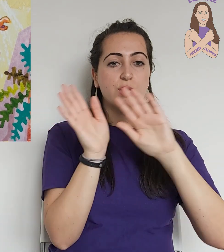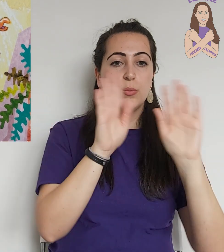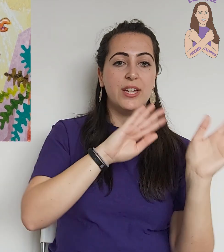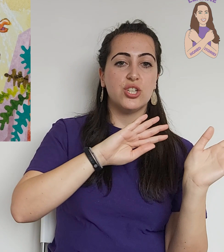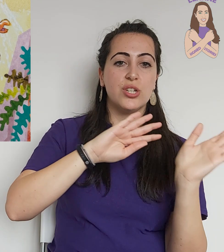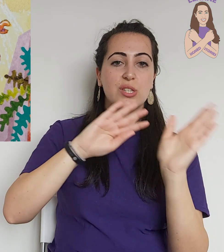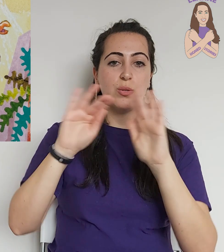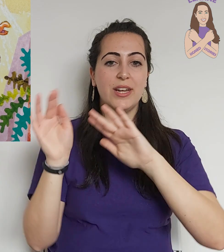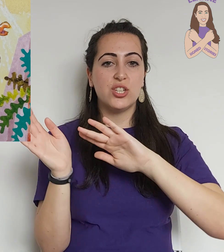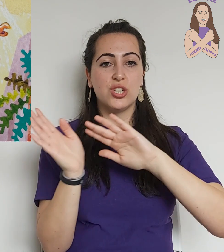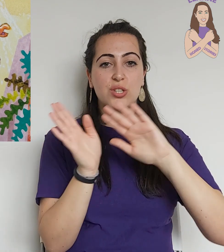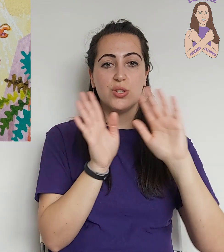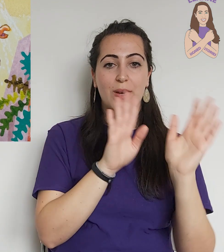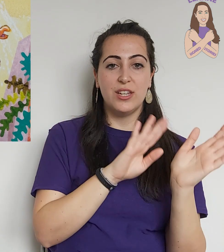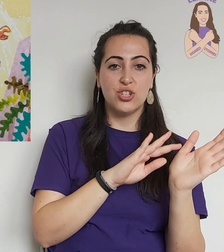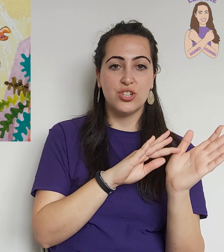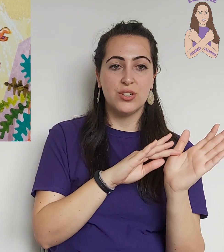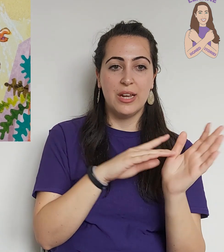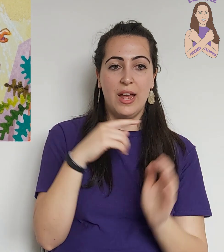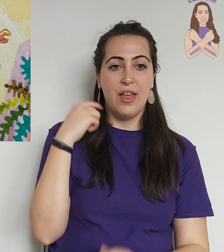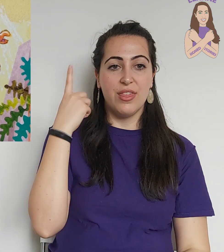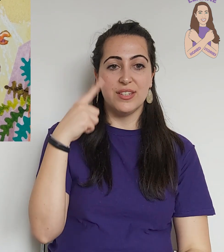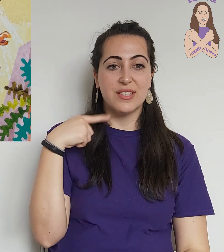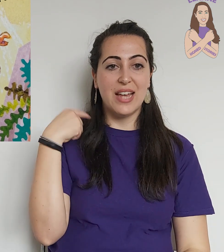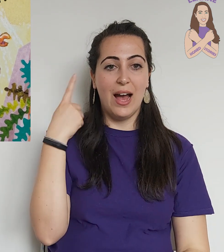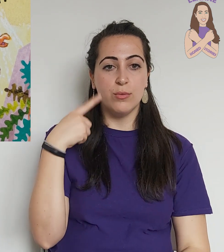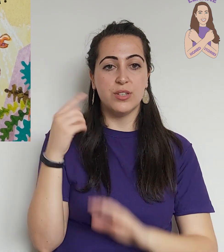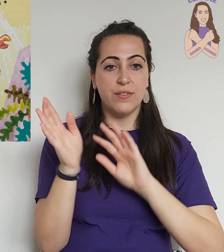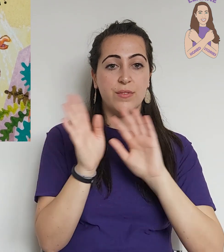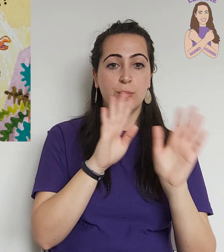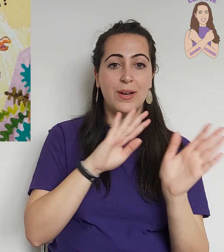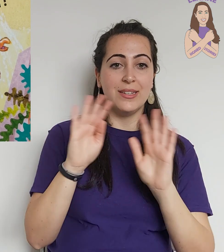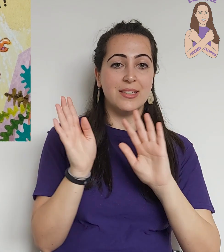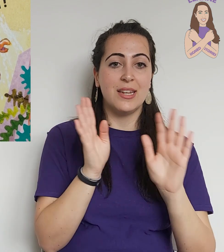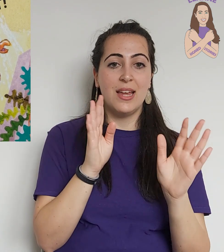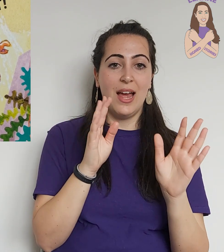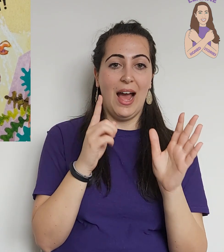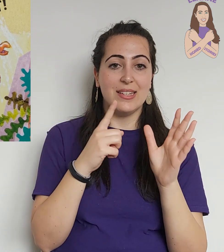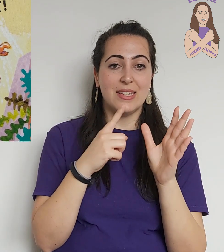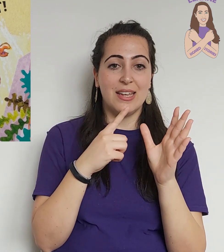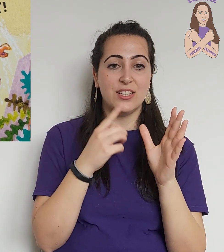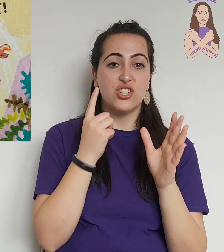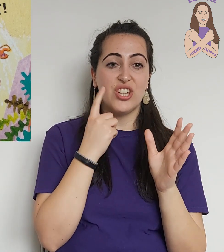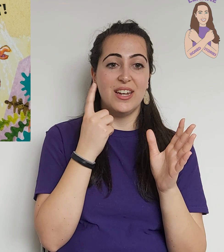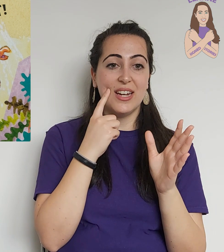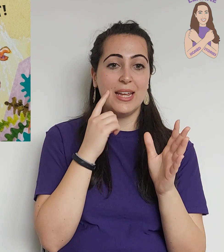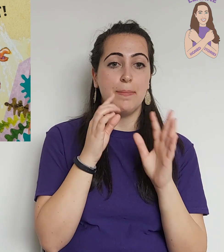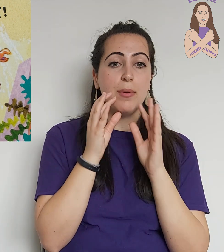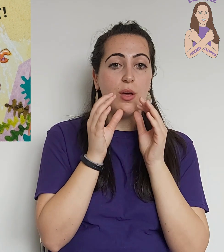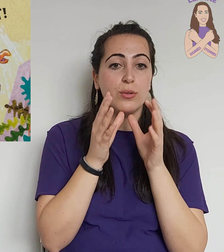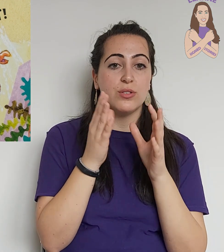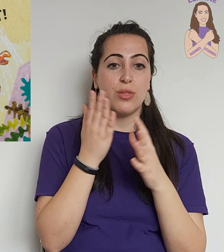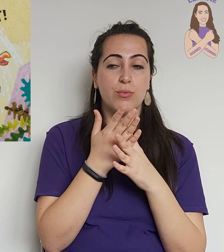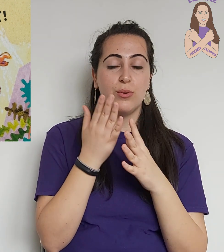Swish, swish, swish, the sound of the wind as it gently blows through the